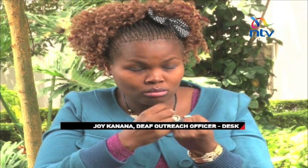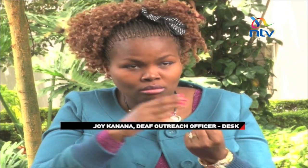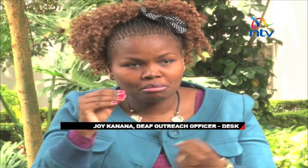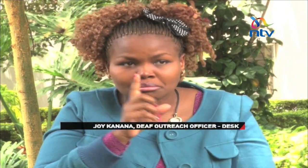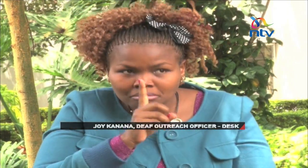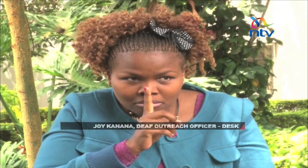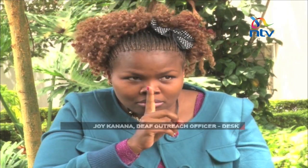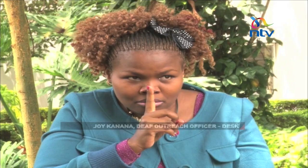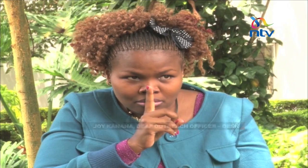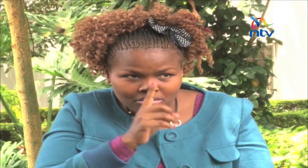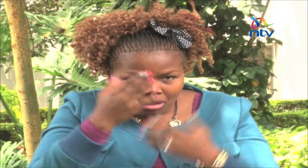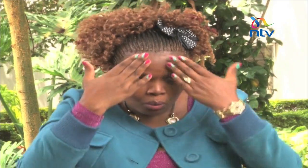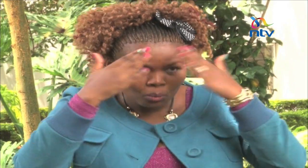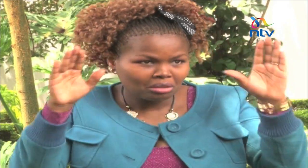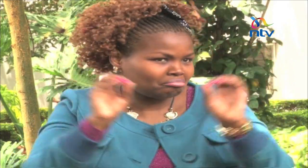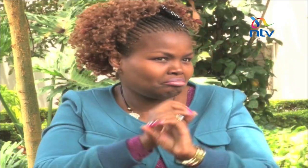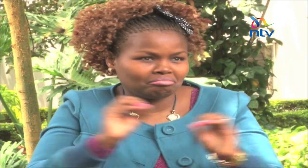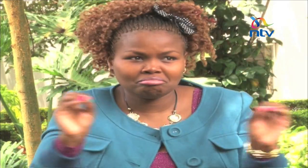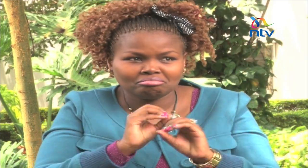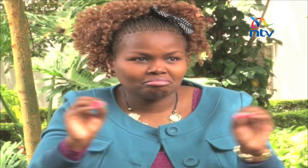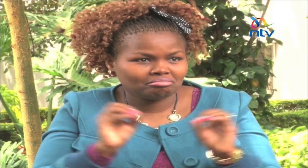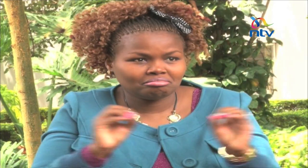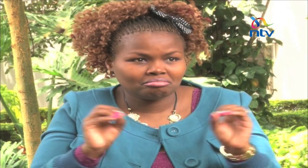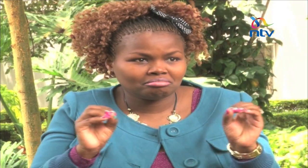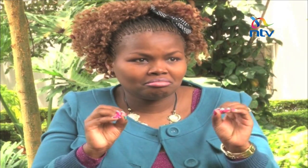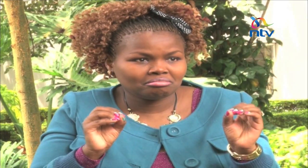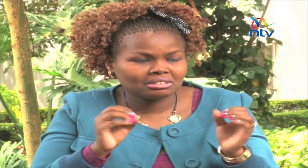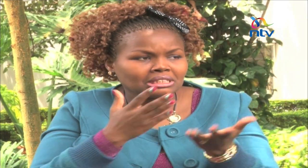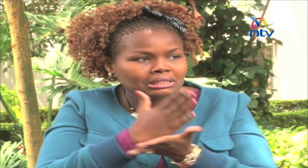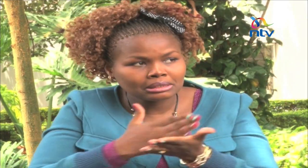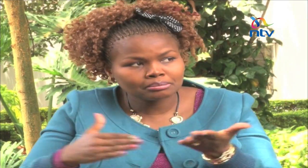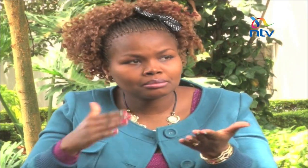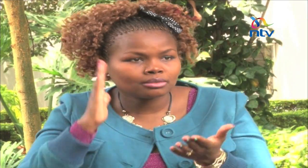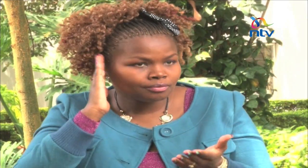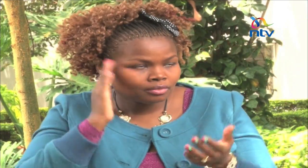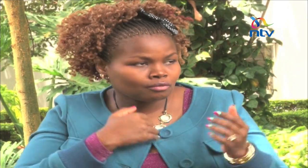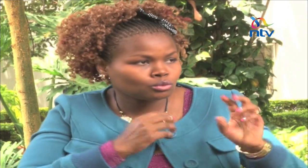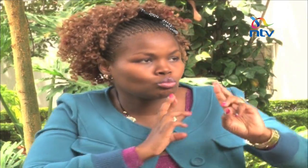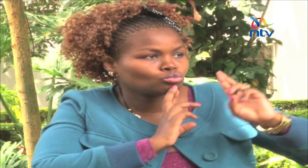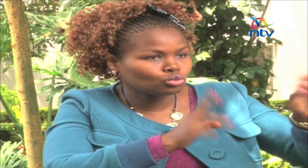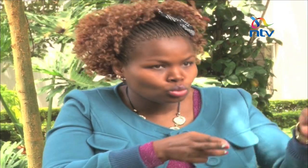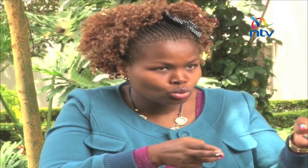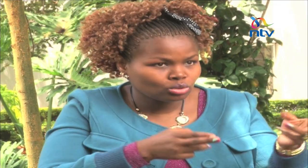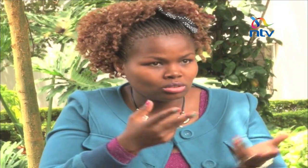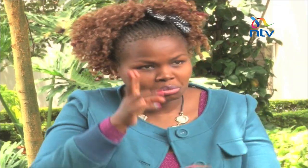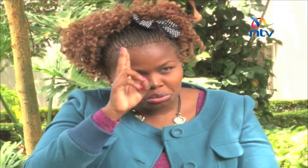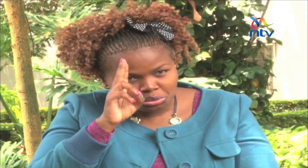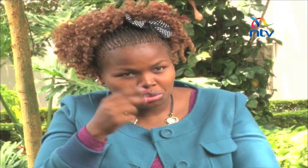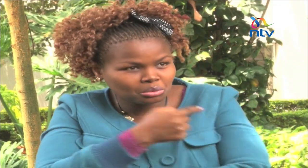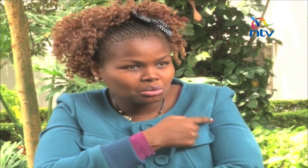In the village, they don't like to speak out. Sometimes the police station is very far, or victims feel it's not important to report, so they